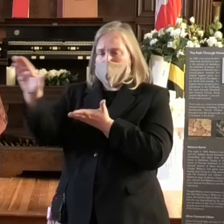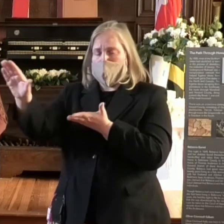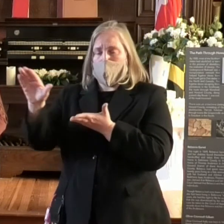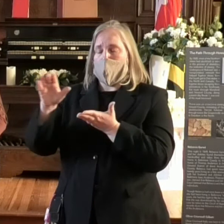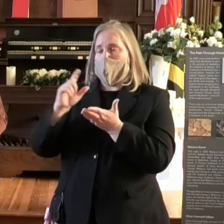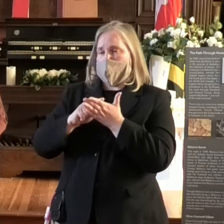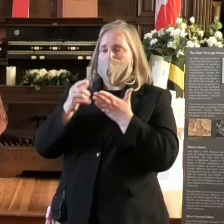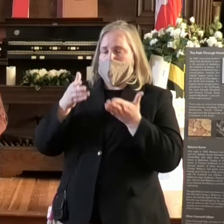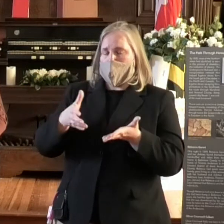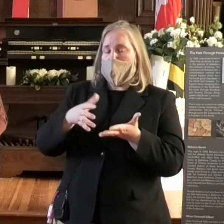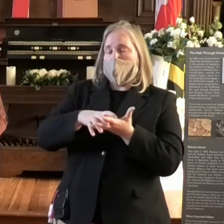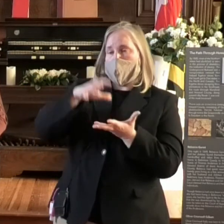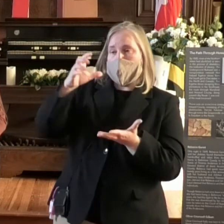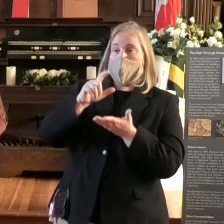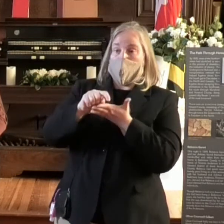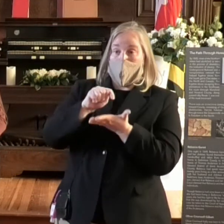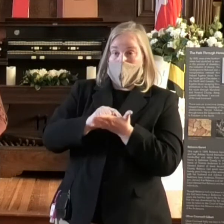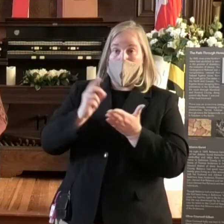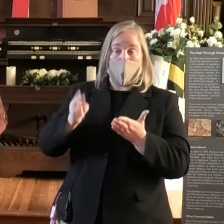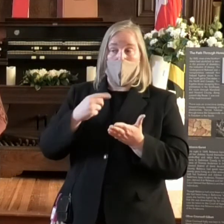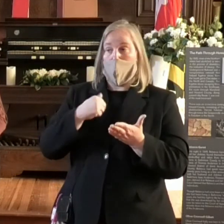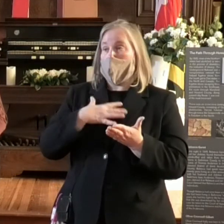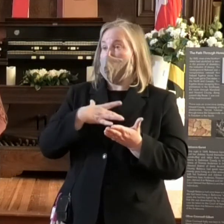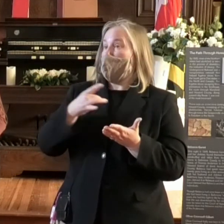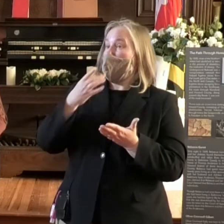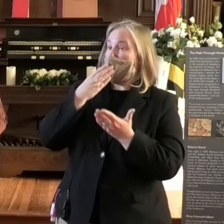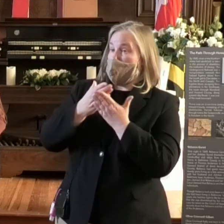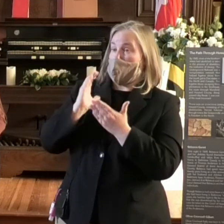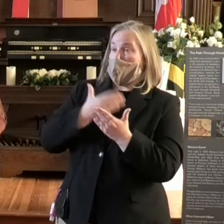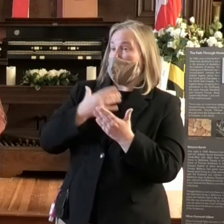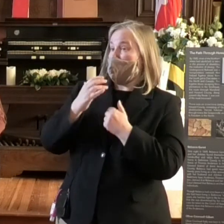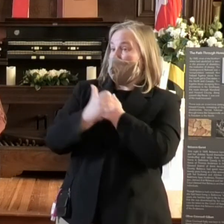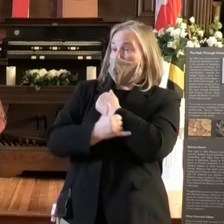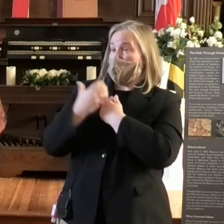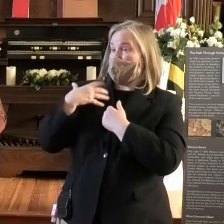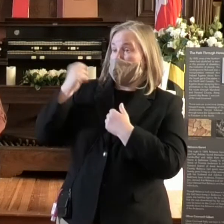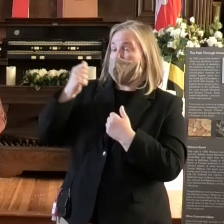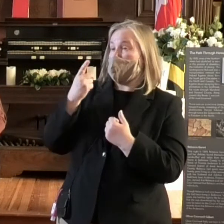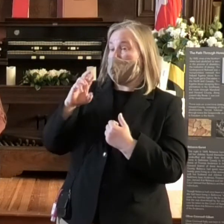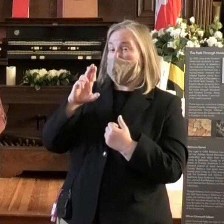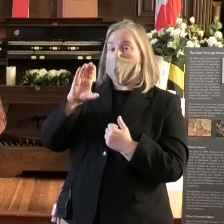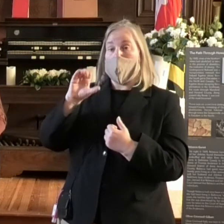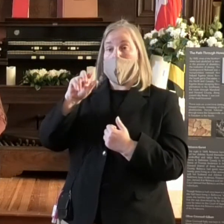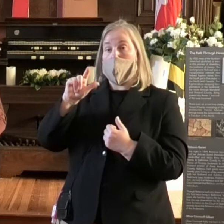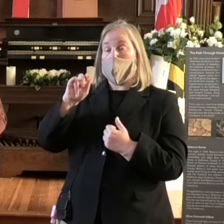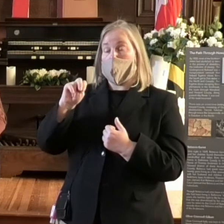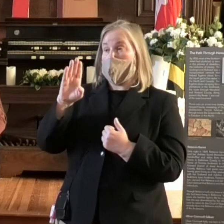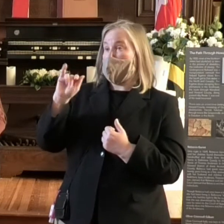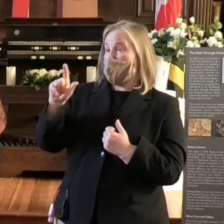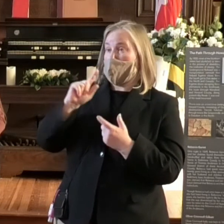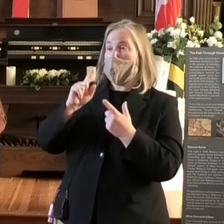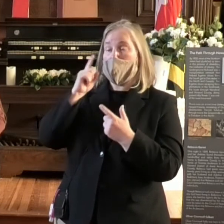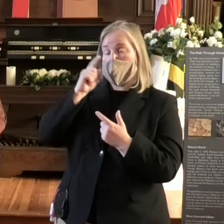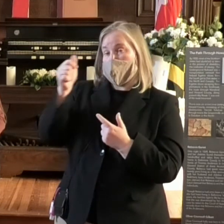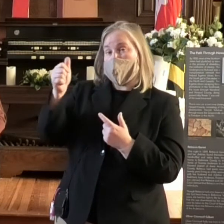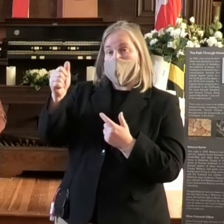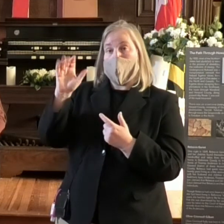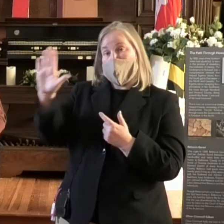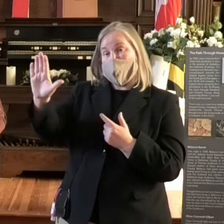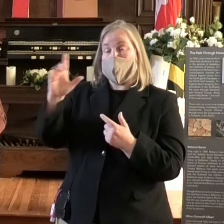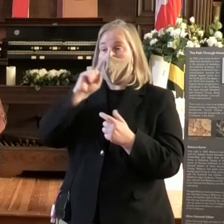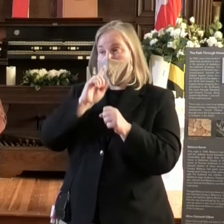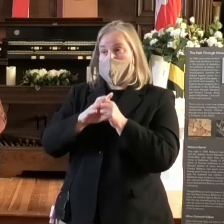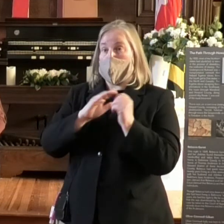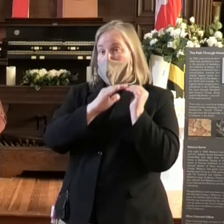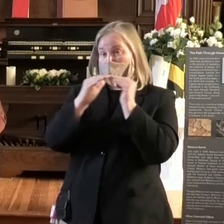history. I'd like to thank our county executive, Dr. Calvin Ball, for being committed to equity,